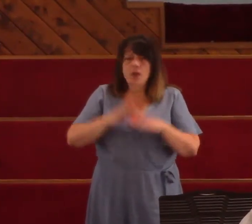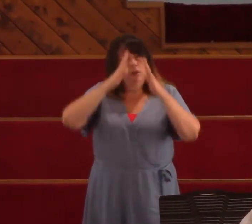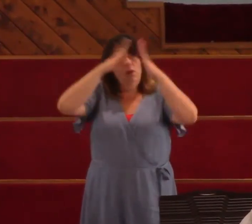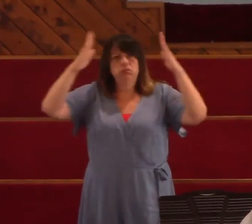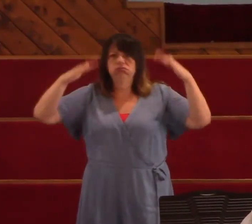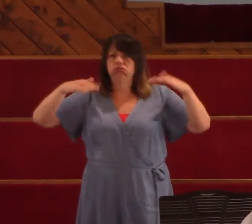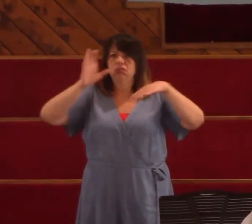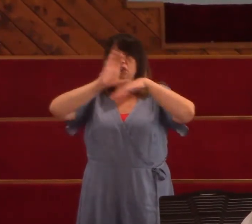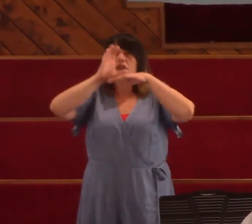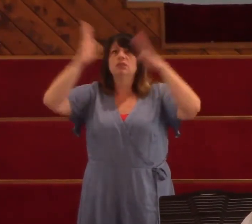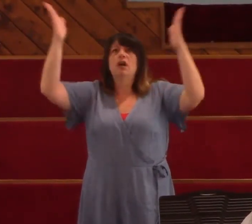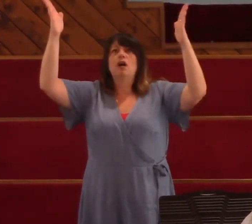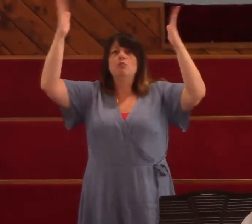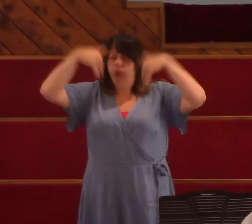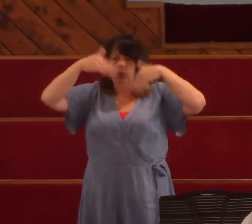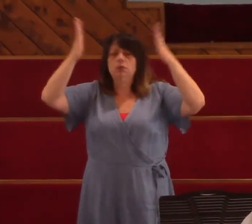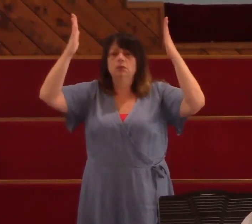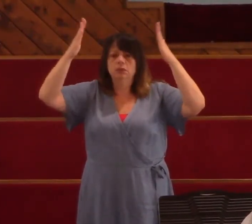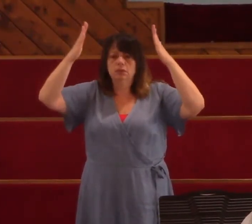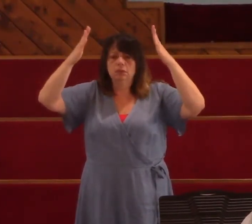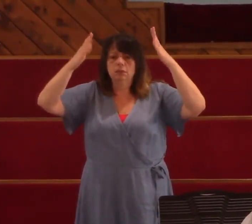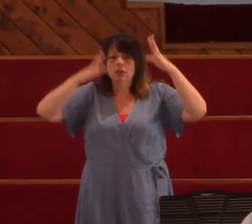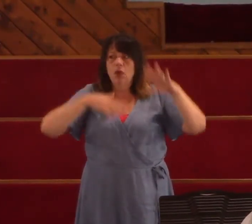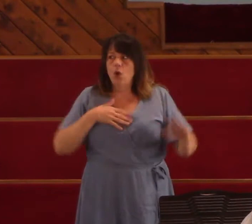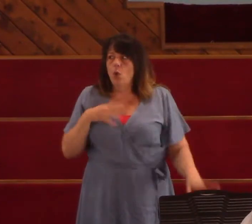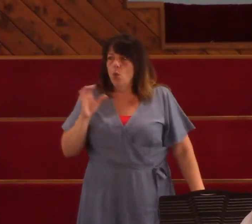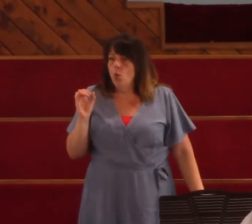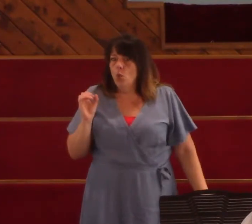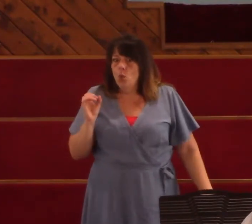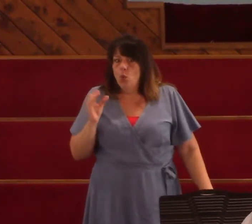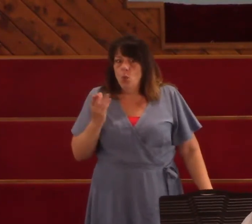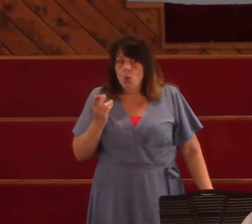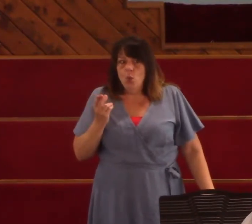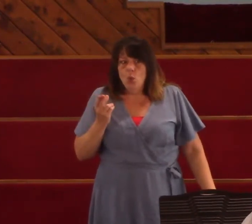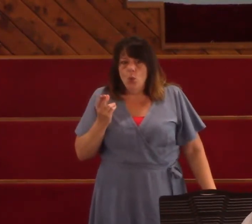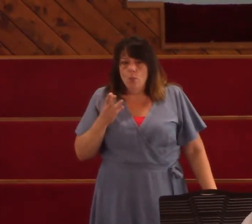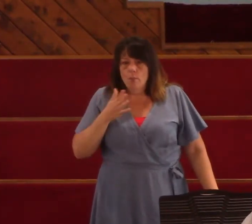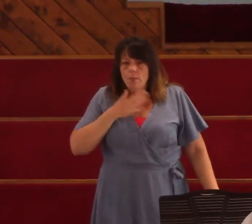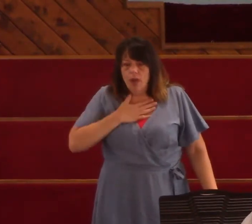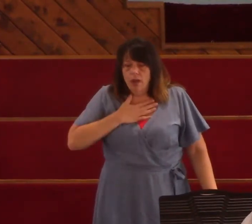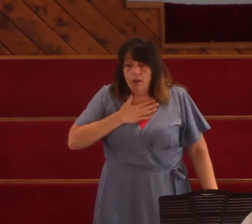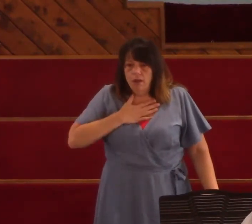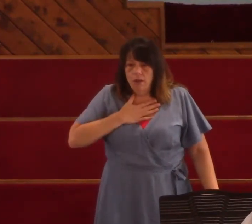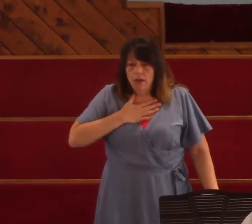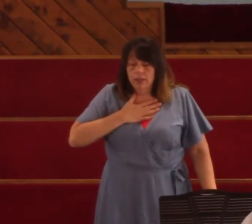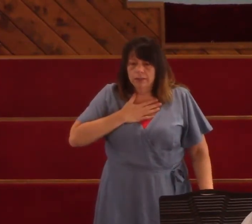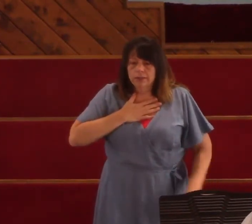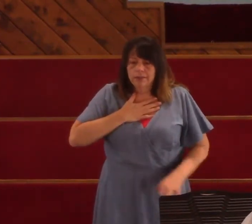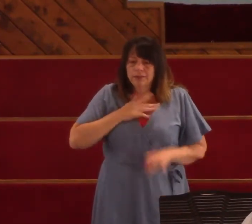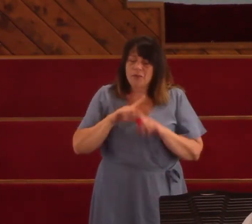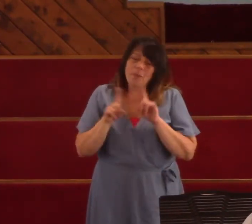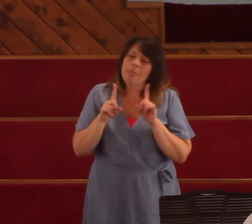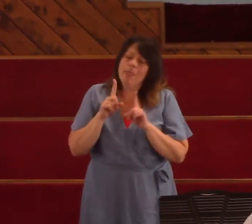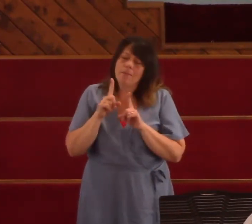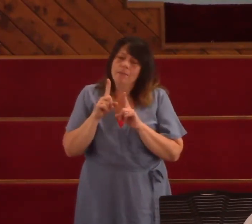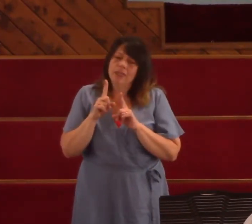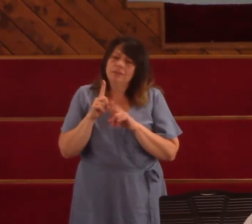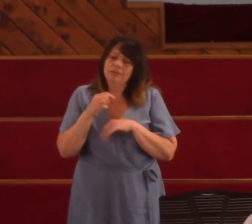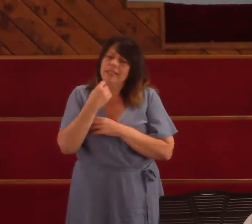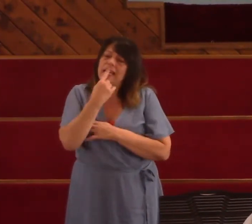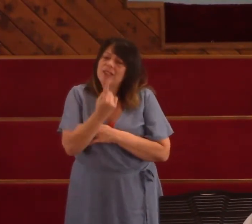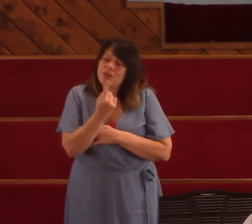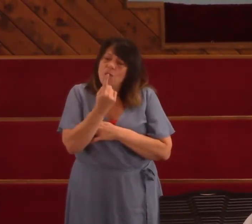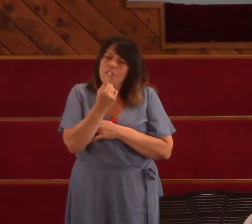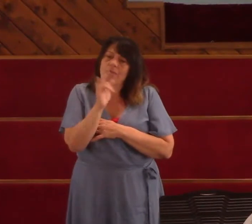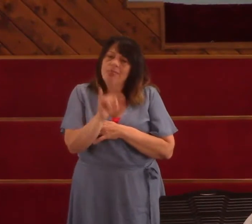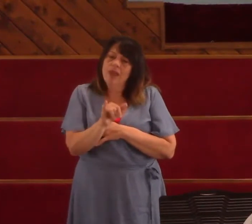came." And I thought, oh my. But the years, I told that to tell